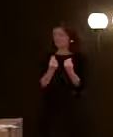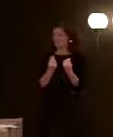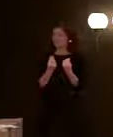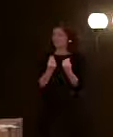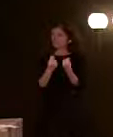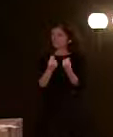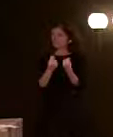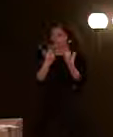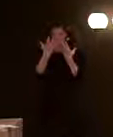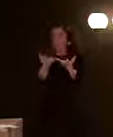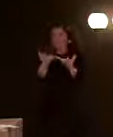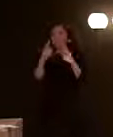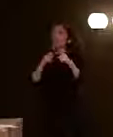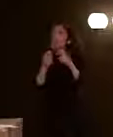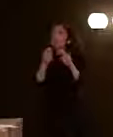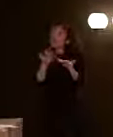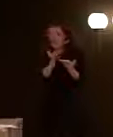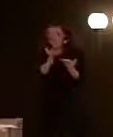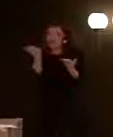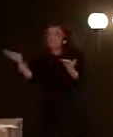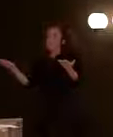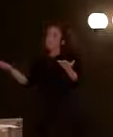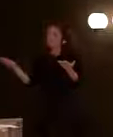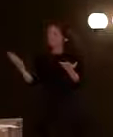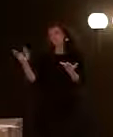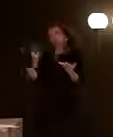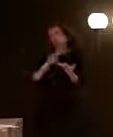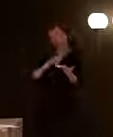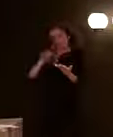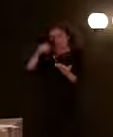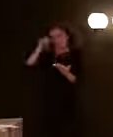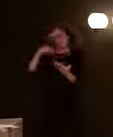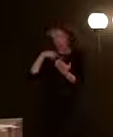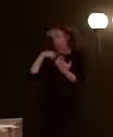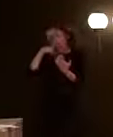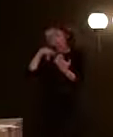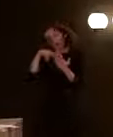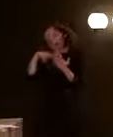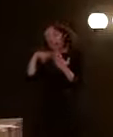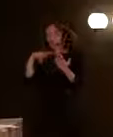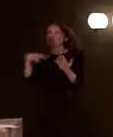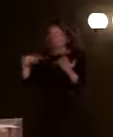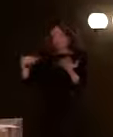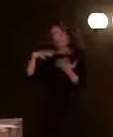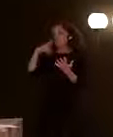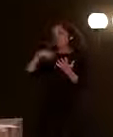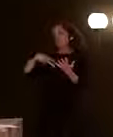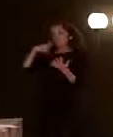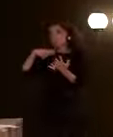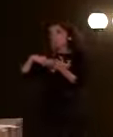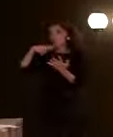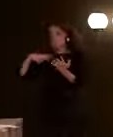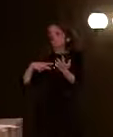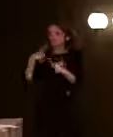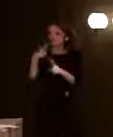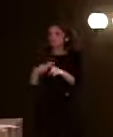they really learning? And finally, you will improve students' vocabulary, comprehension, and writing by encouraging them to read, by